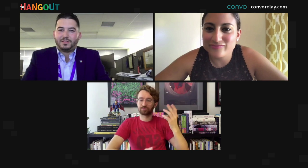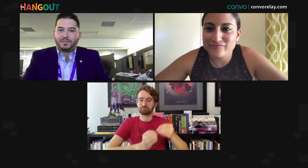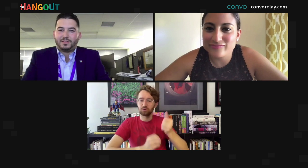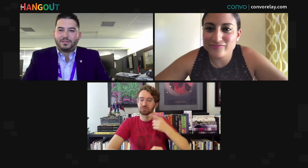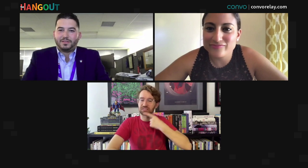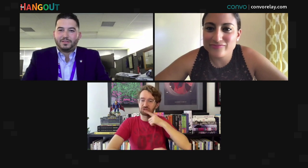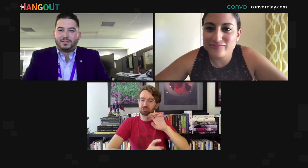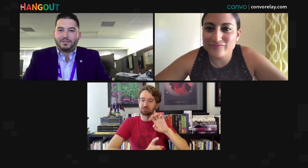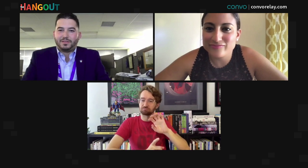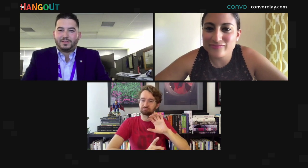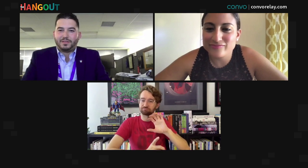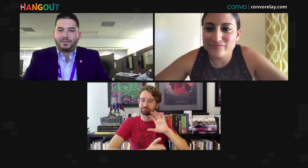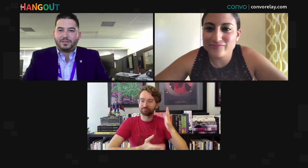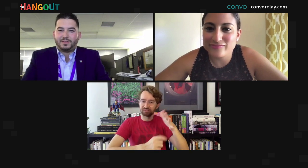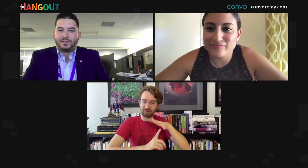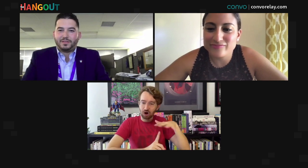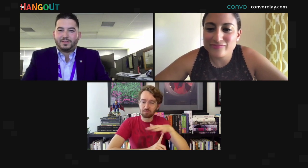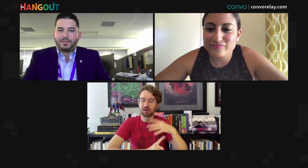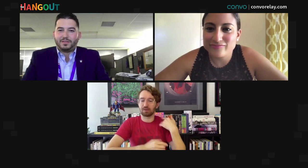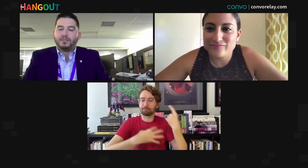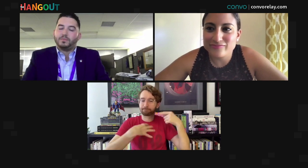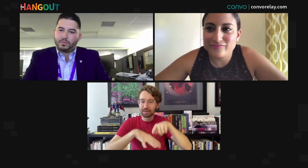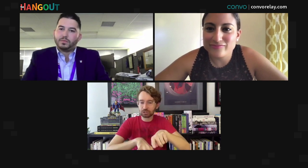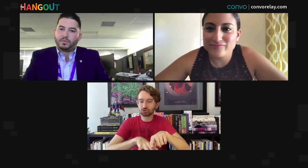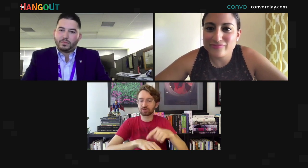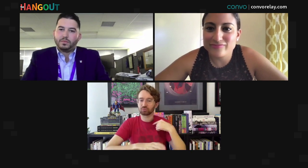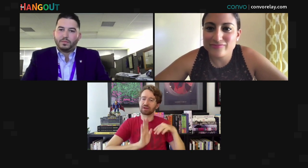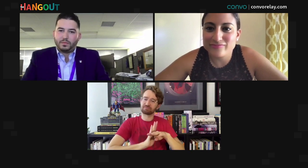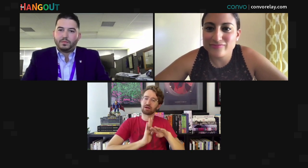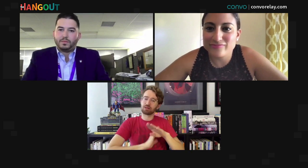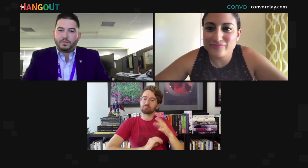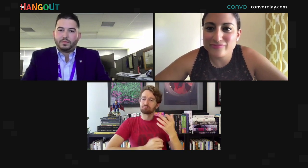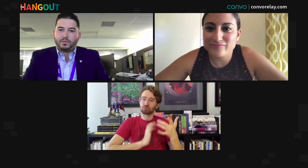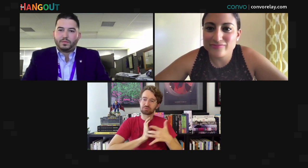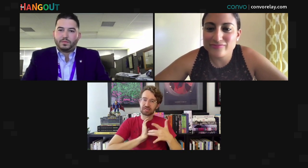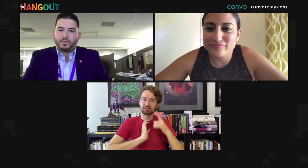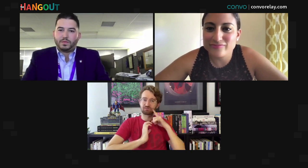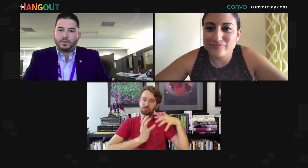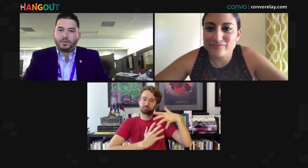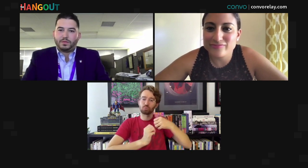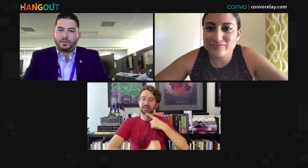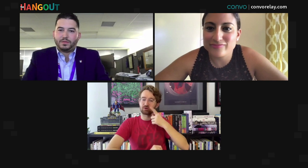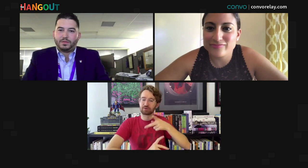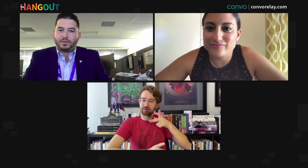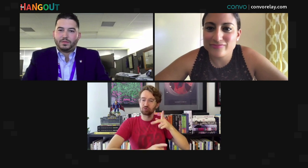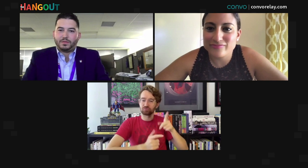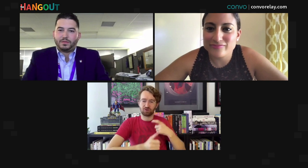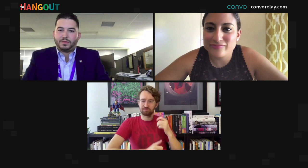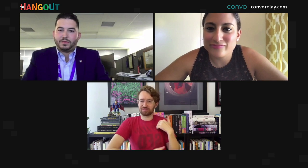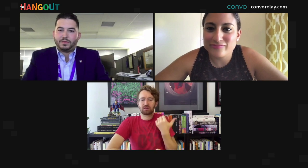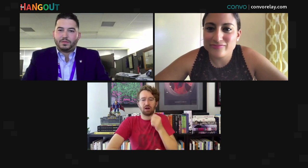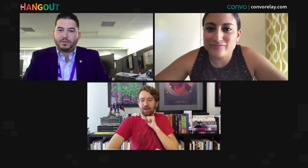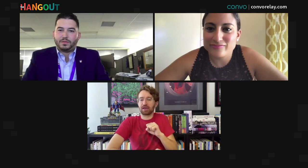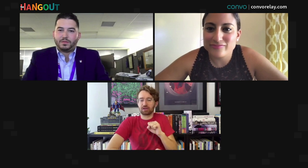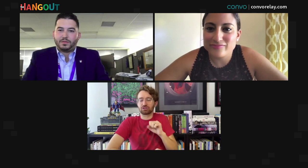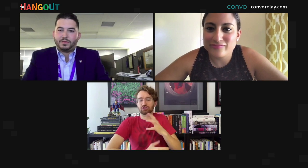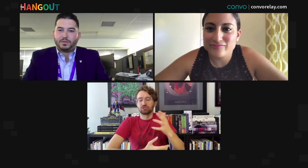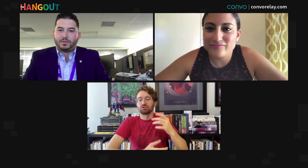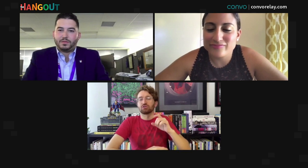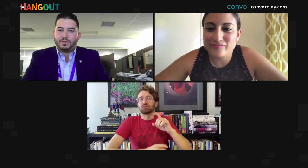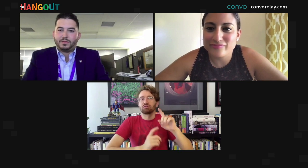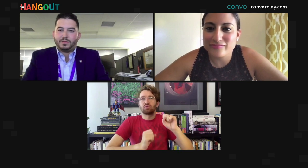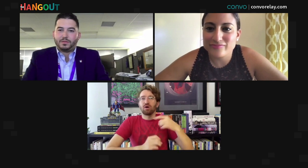This is Michael speaking. So I grew up in a largely hearing environment. I was mainstream and I had already developed